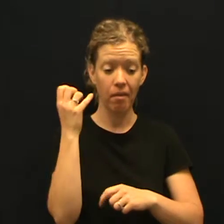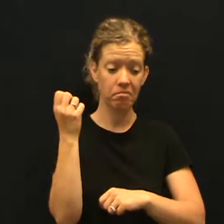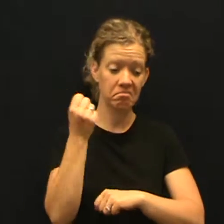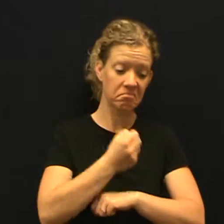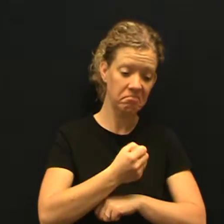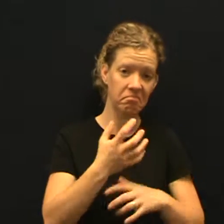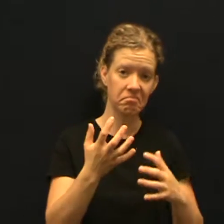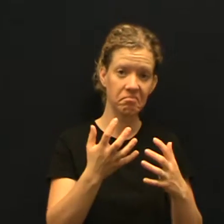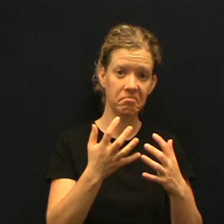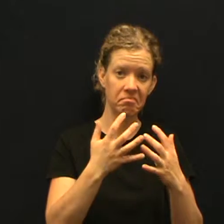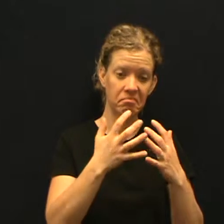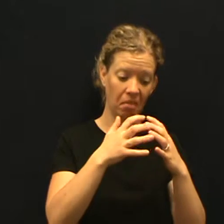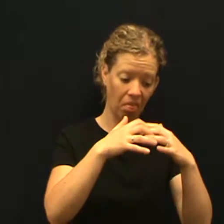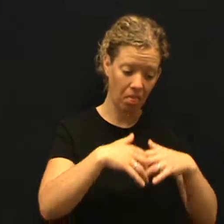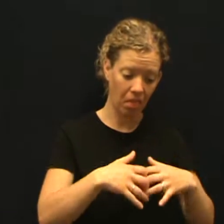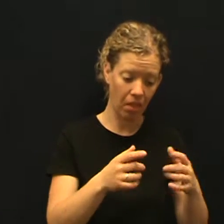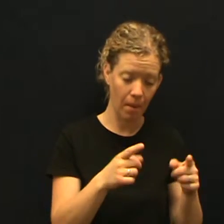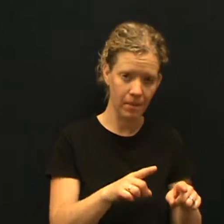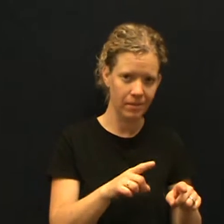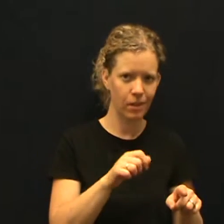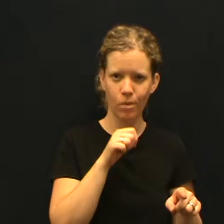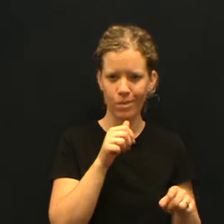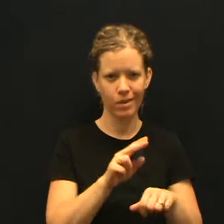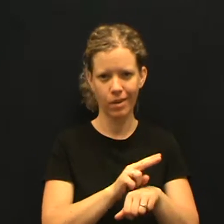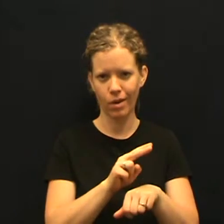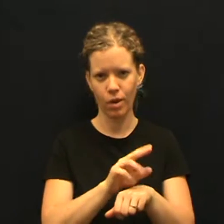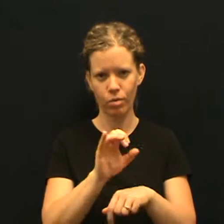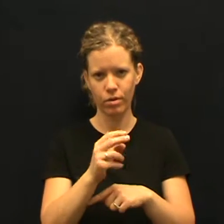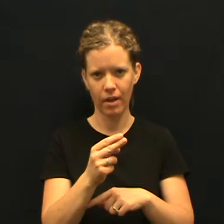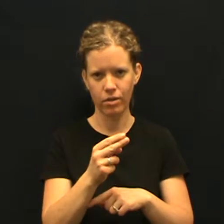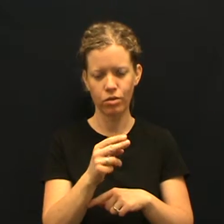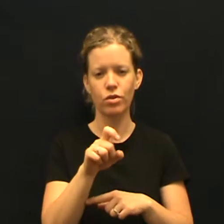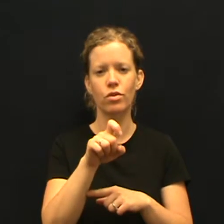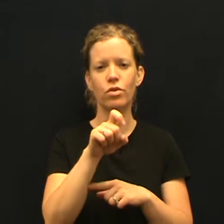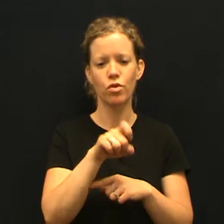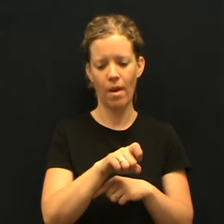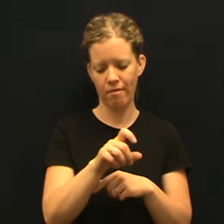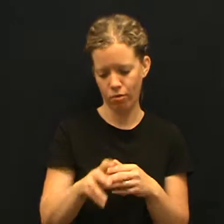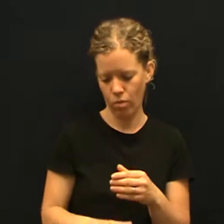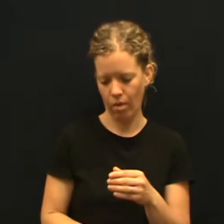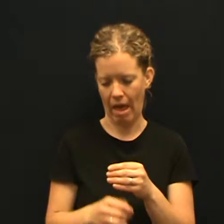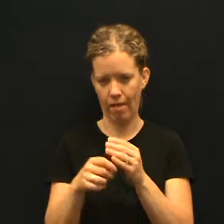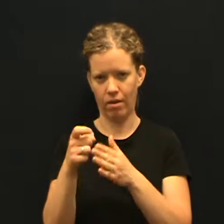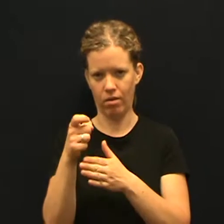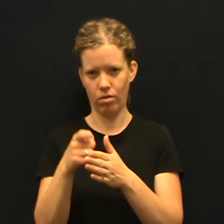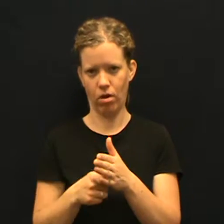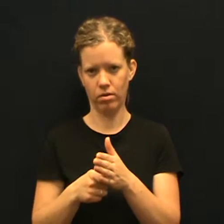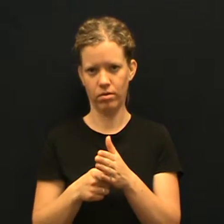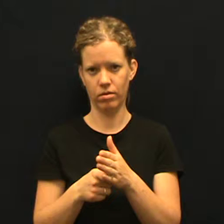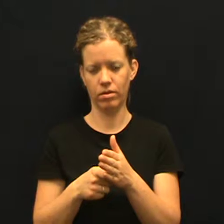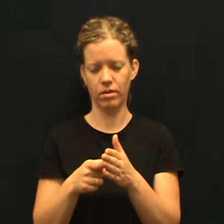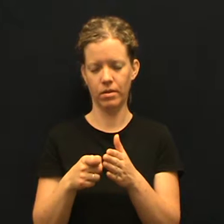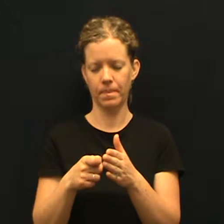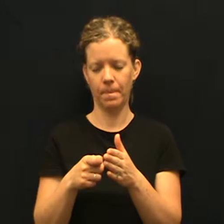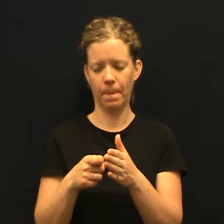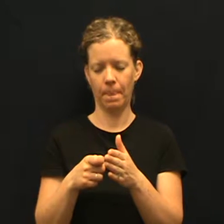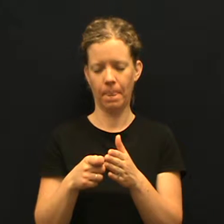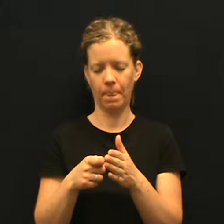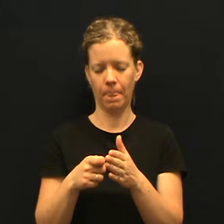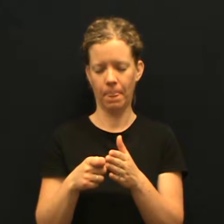not use any cash, so we'd have to add that impairment expense back in the finance or the investing activities section